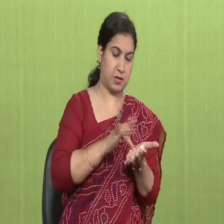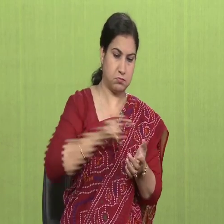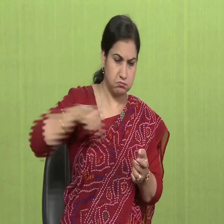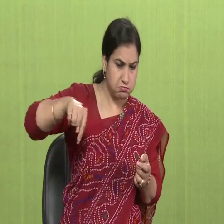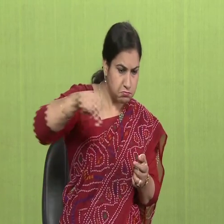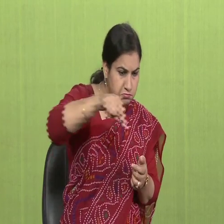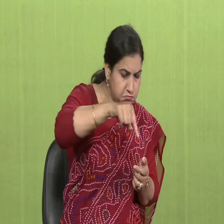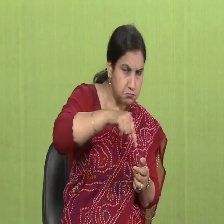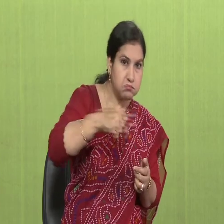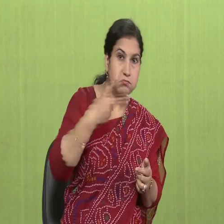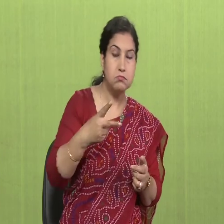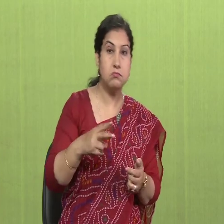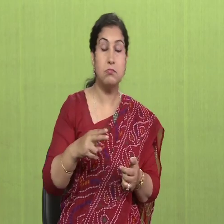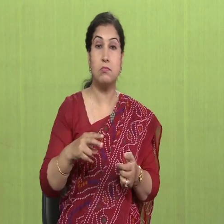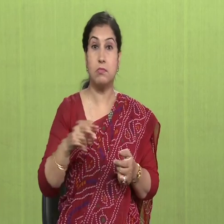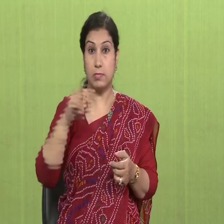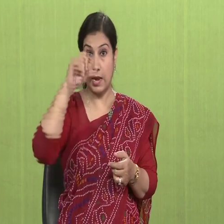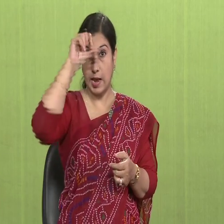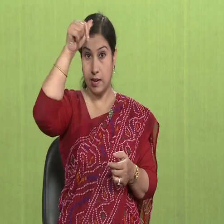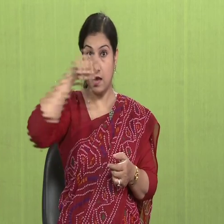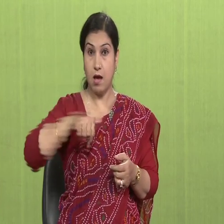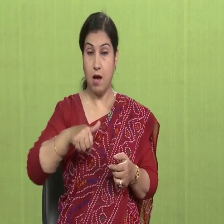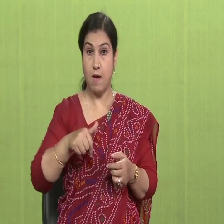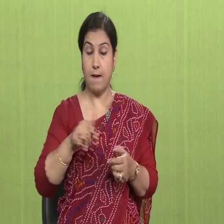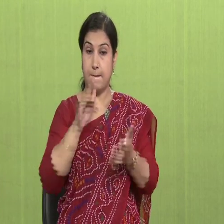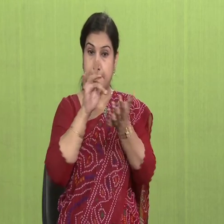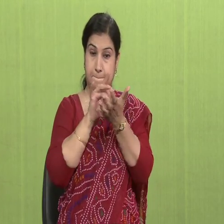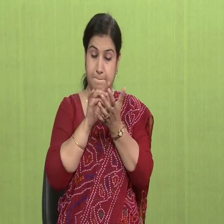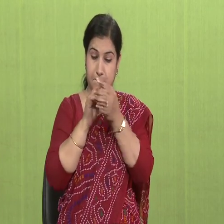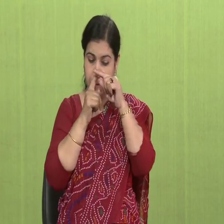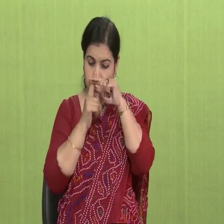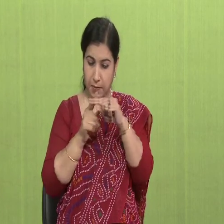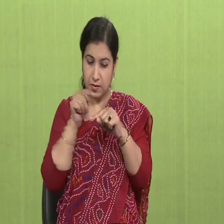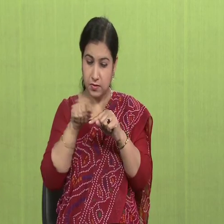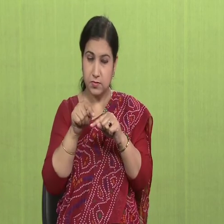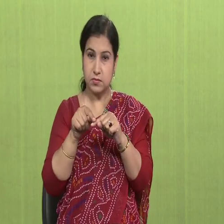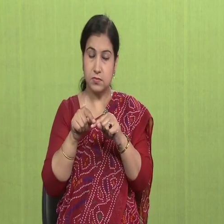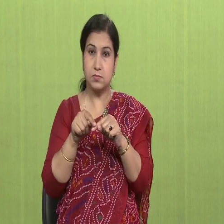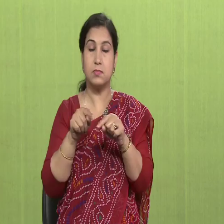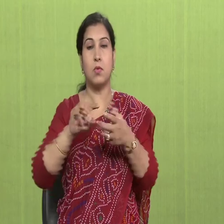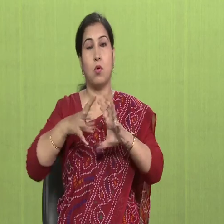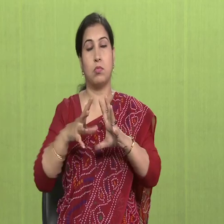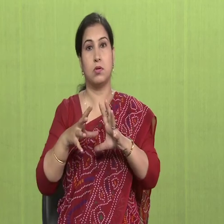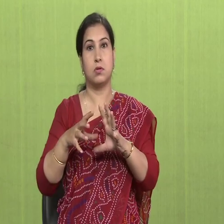natural vegetation of India is also determined by climate,